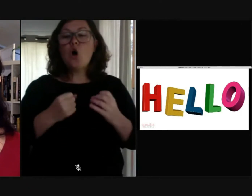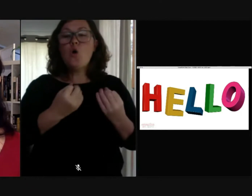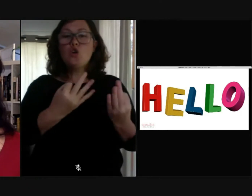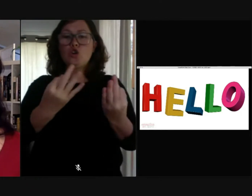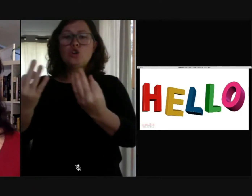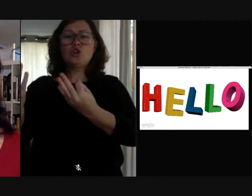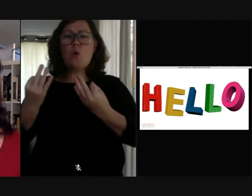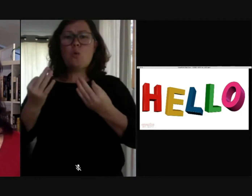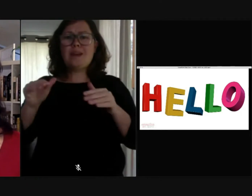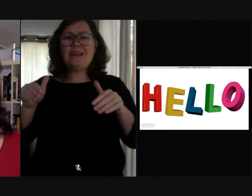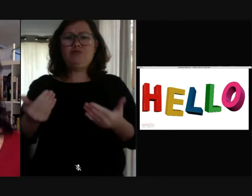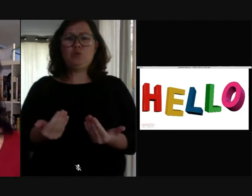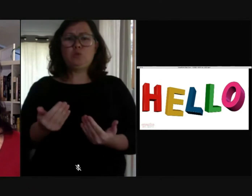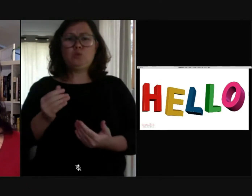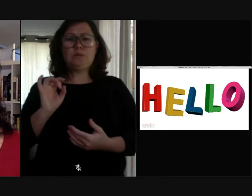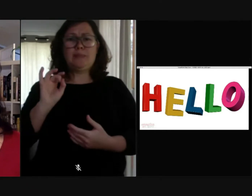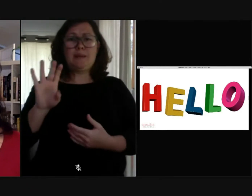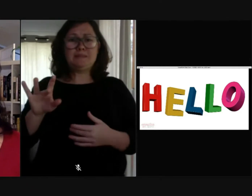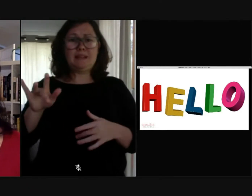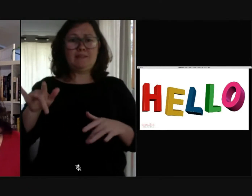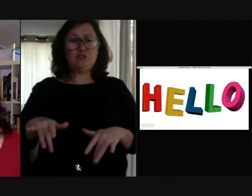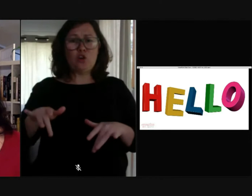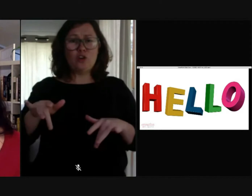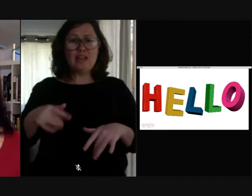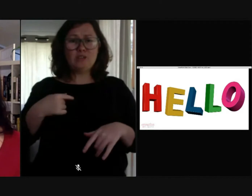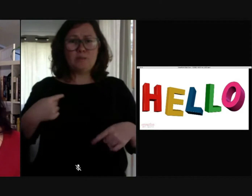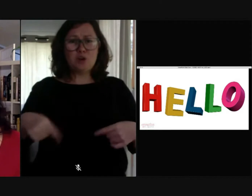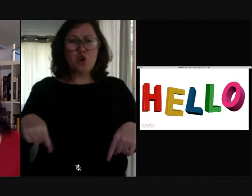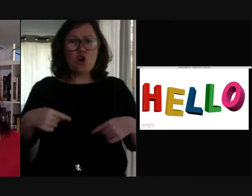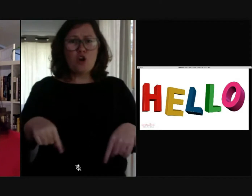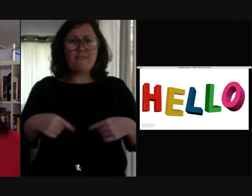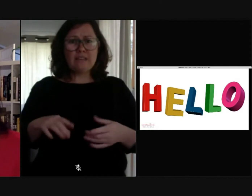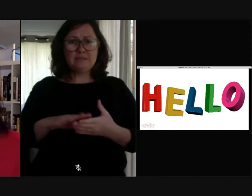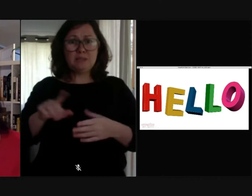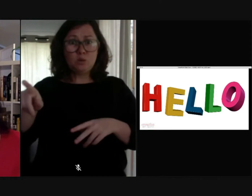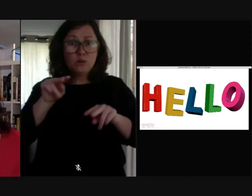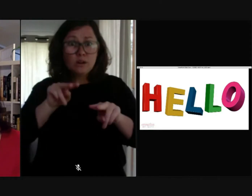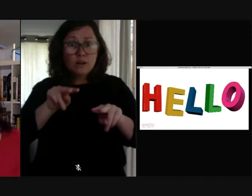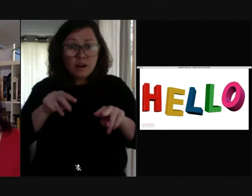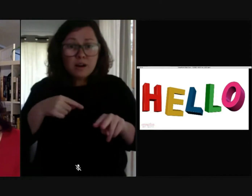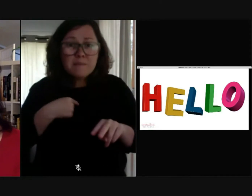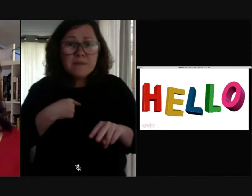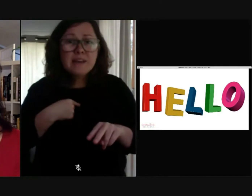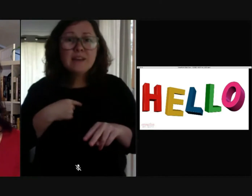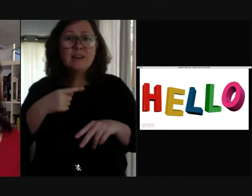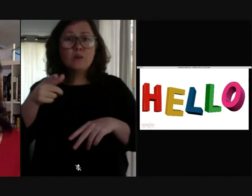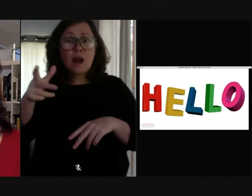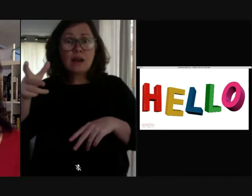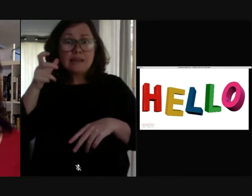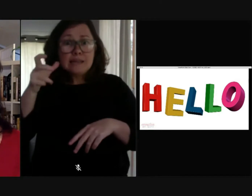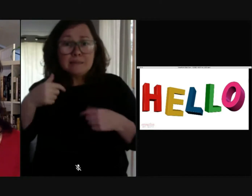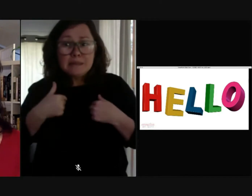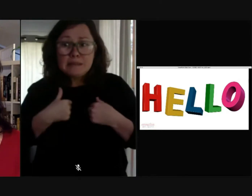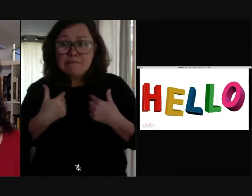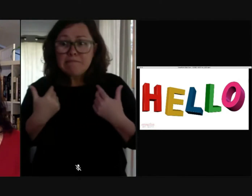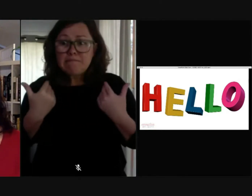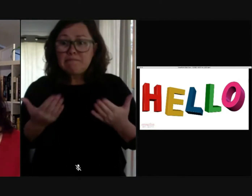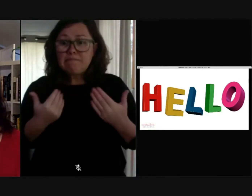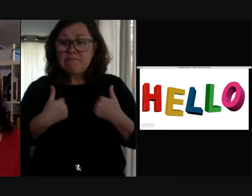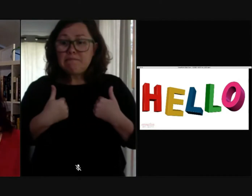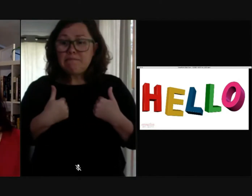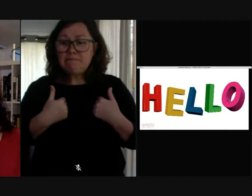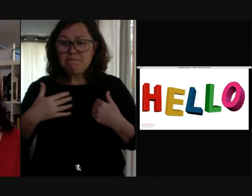nervous. Can someone please introduce themselves in the chat so I can make sure it's working? Okay, there must be